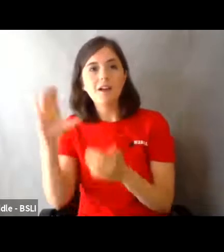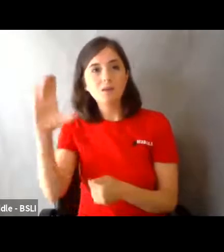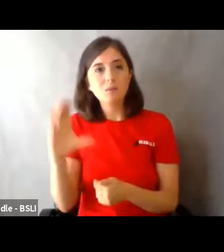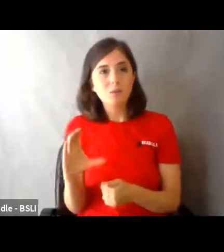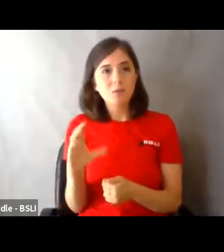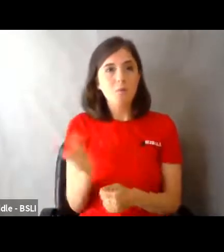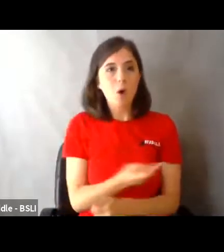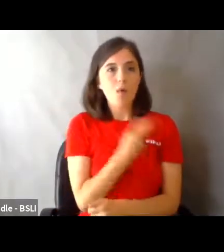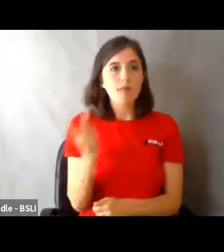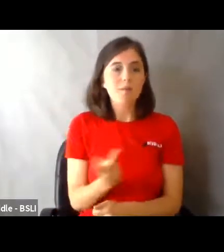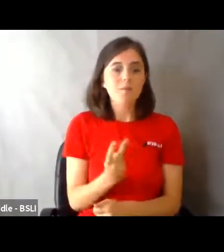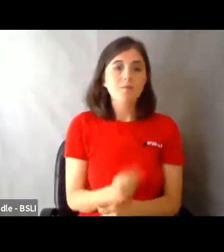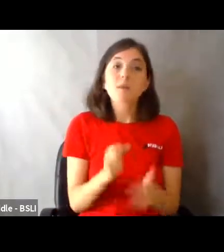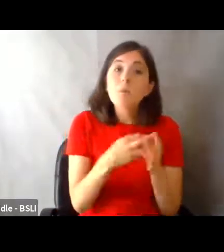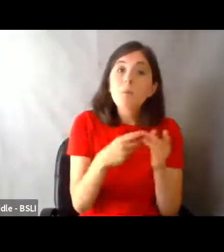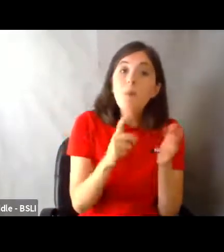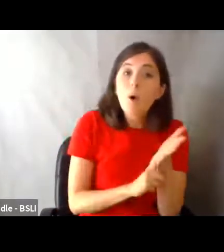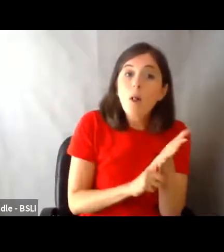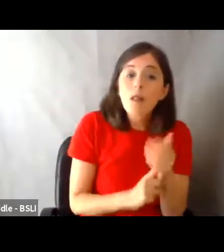Paul?